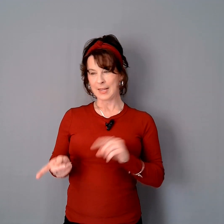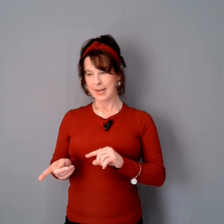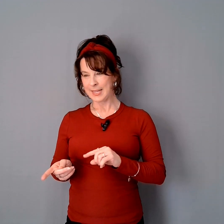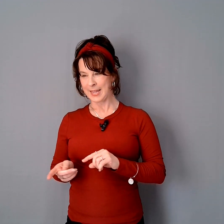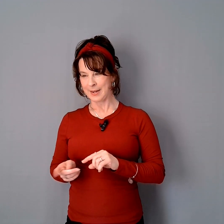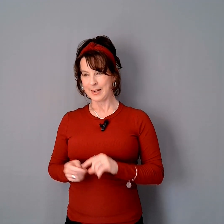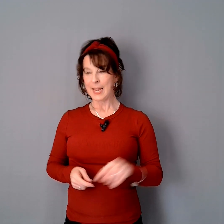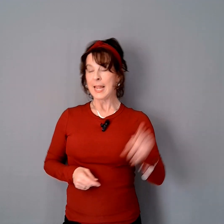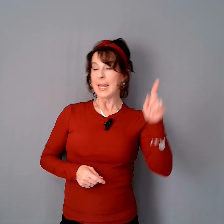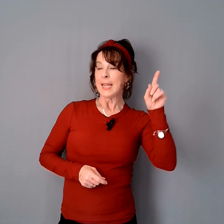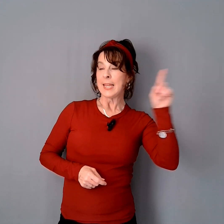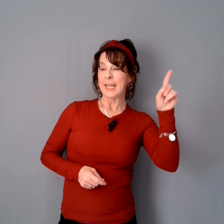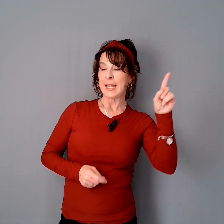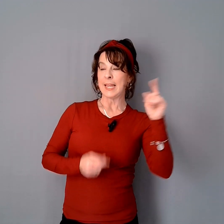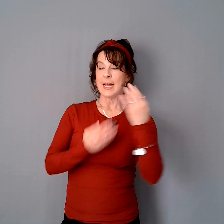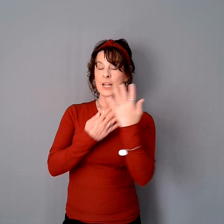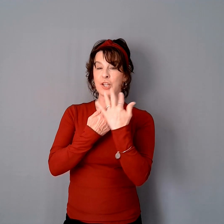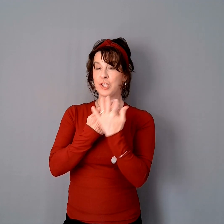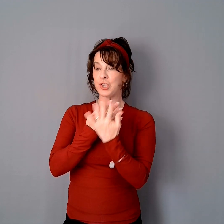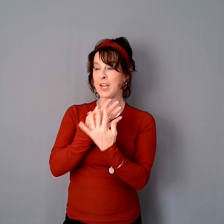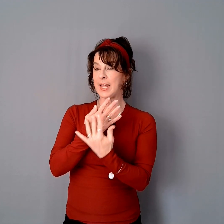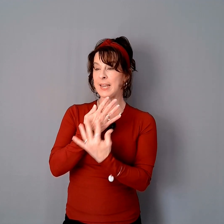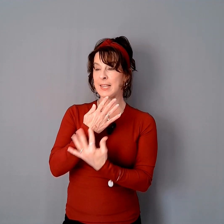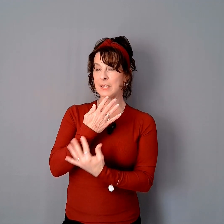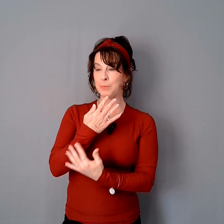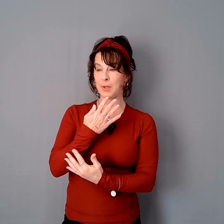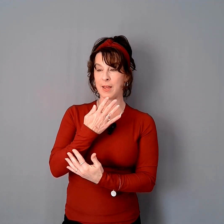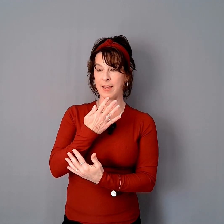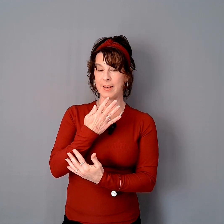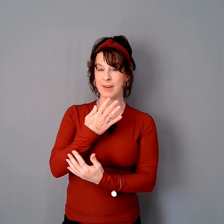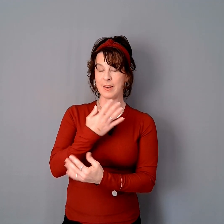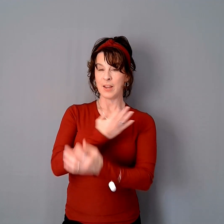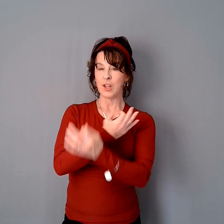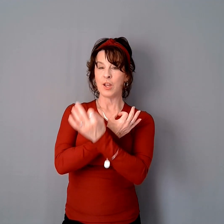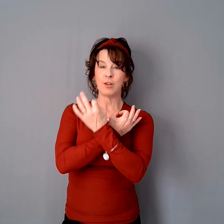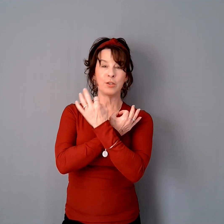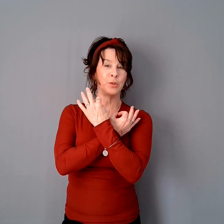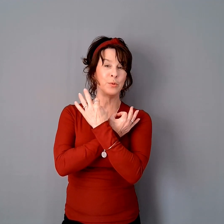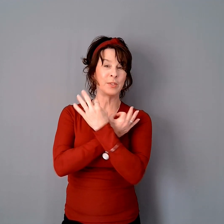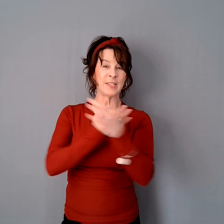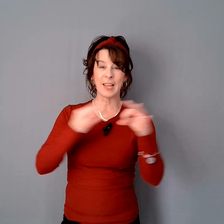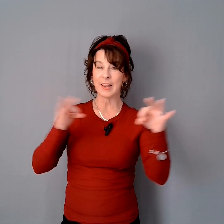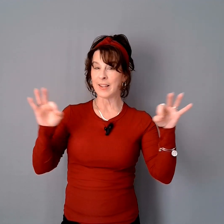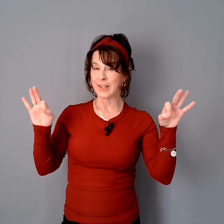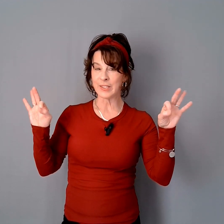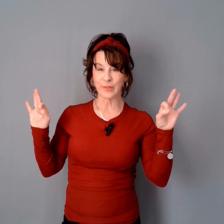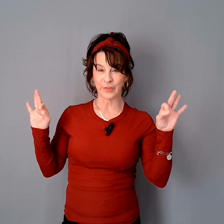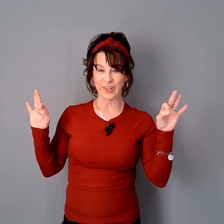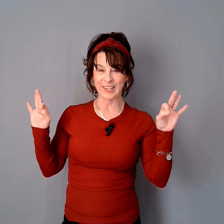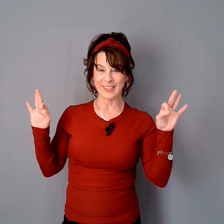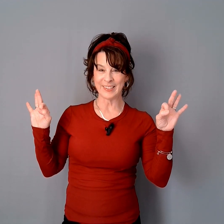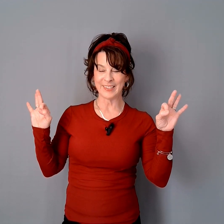line again. He shed his blood to set us free.